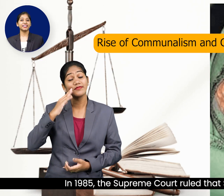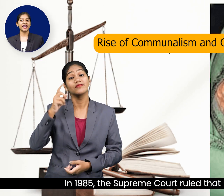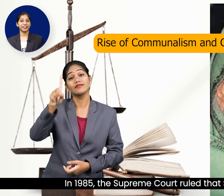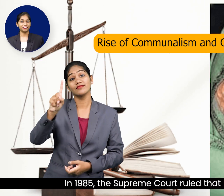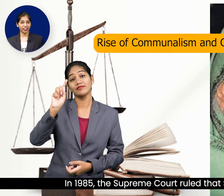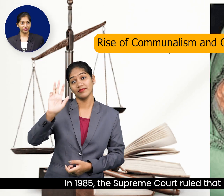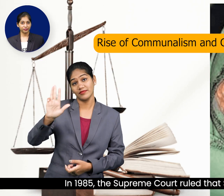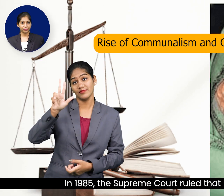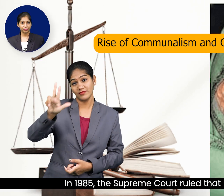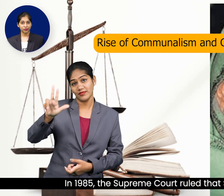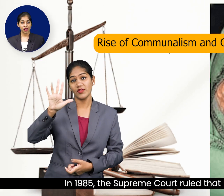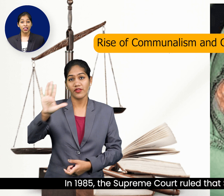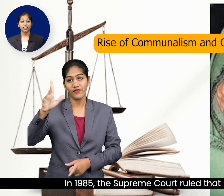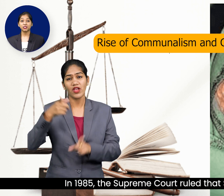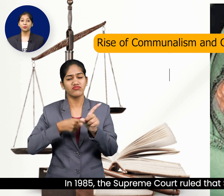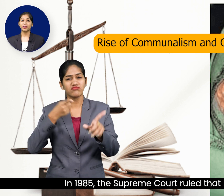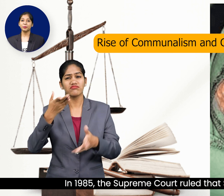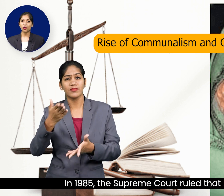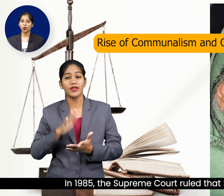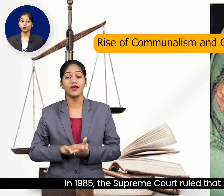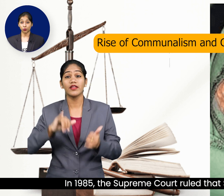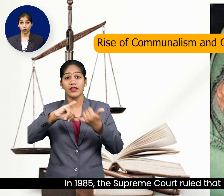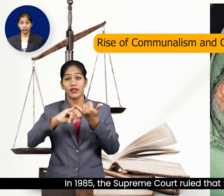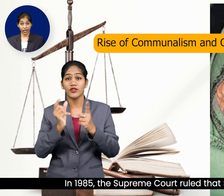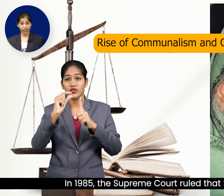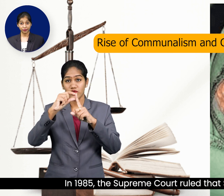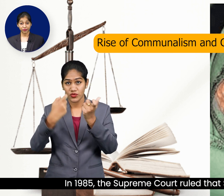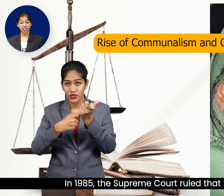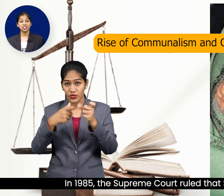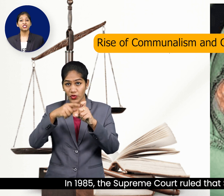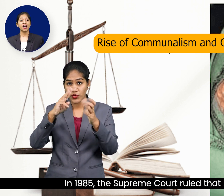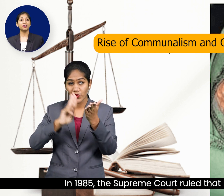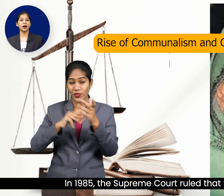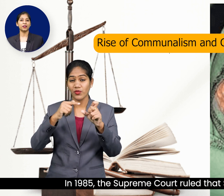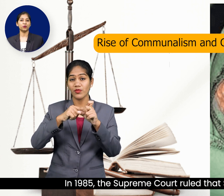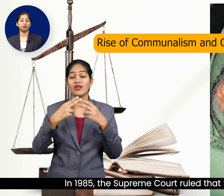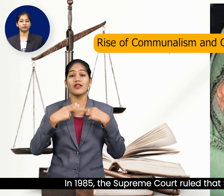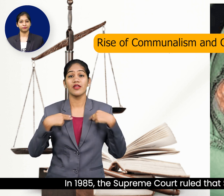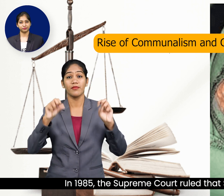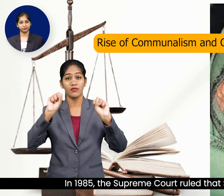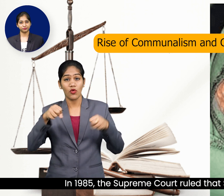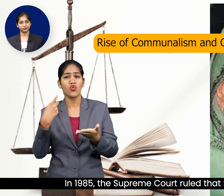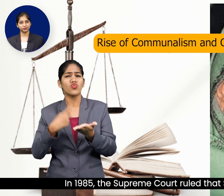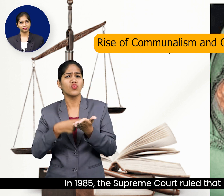In 1985, the Supreme Court ruled that Shah Banu,